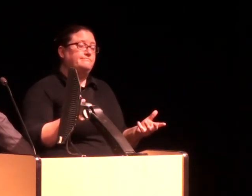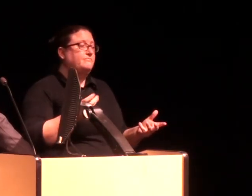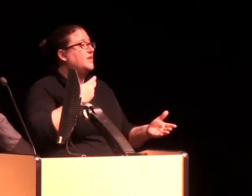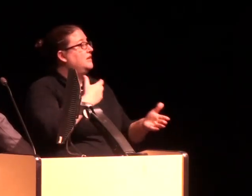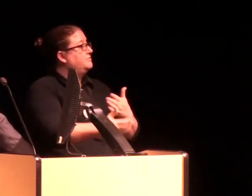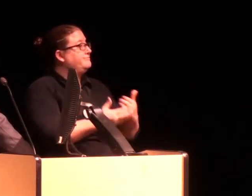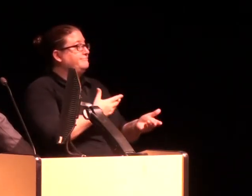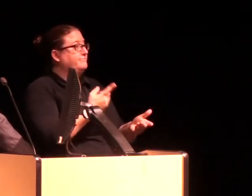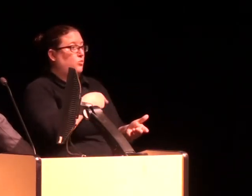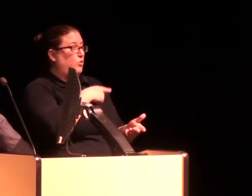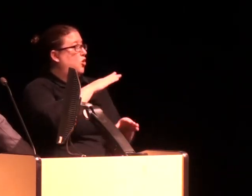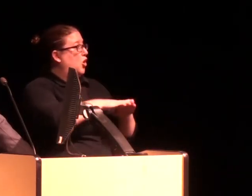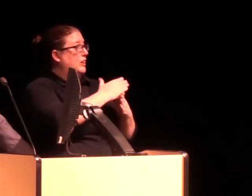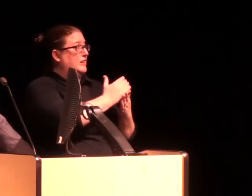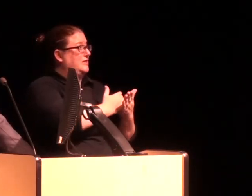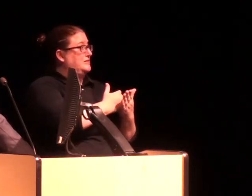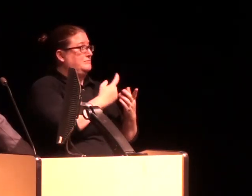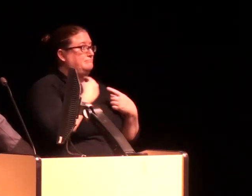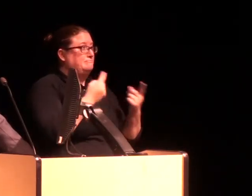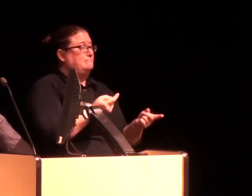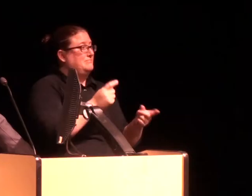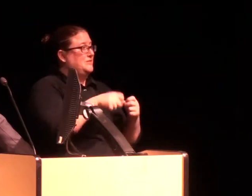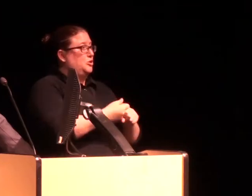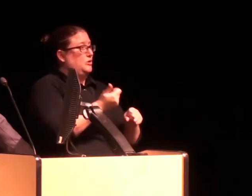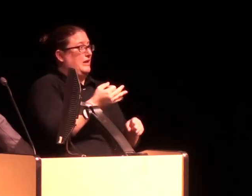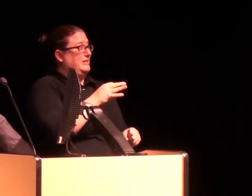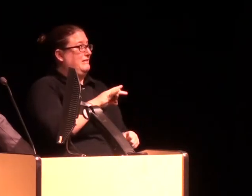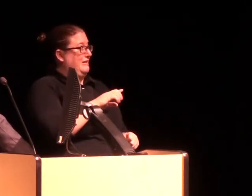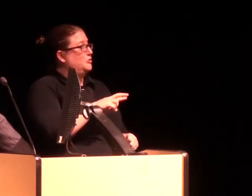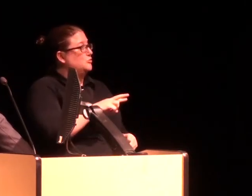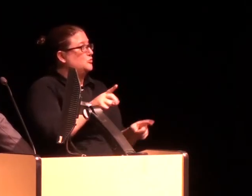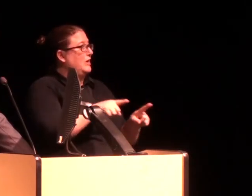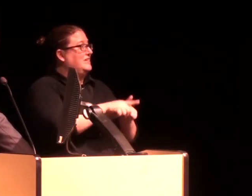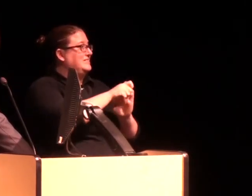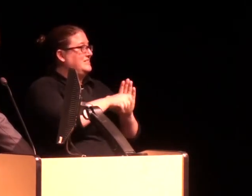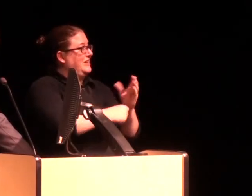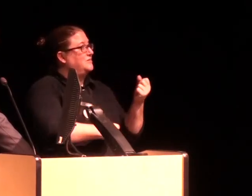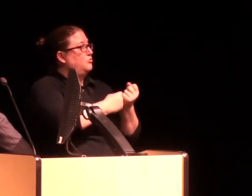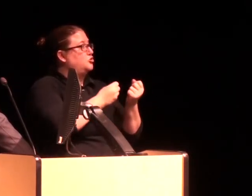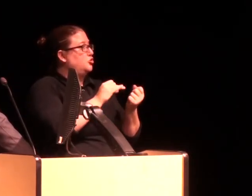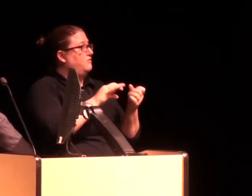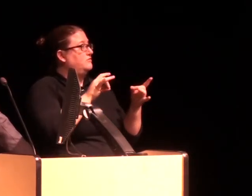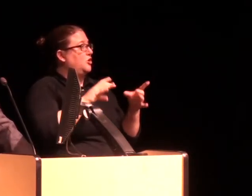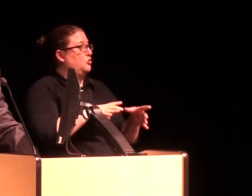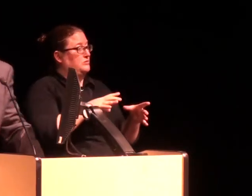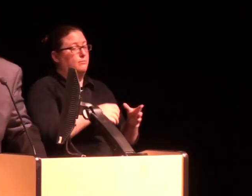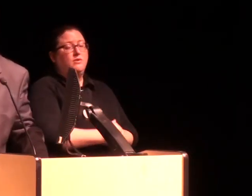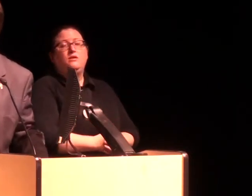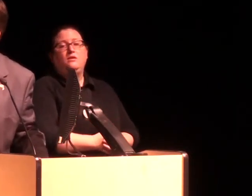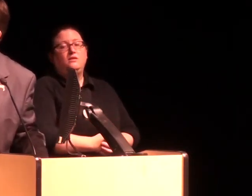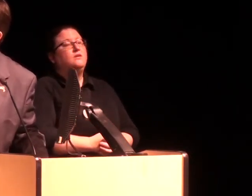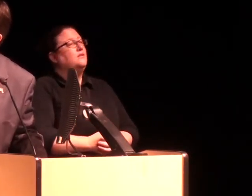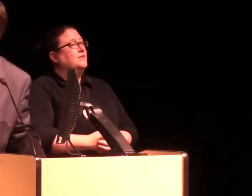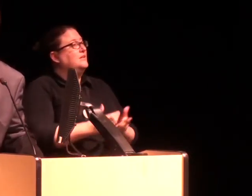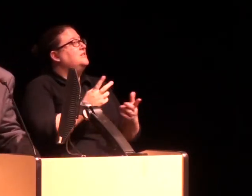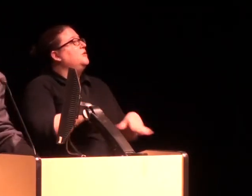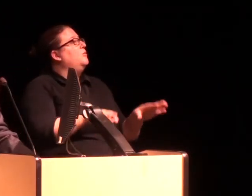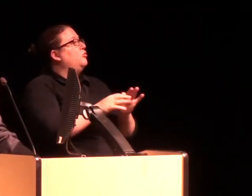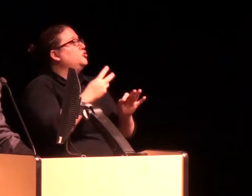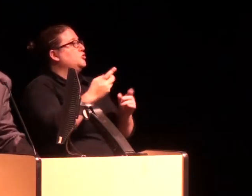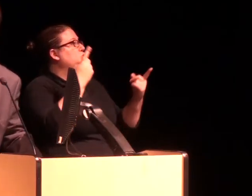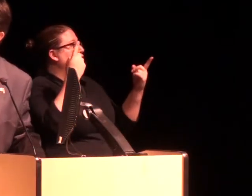nevertheless, we were in that list since 1982, in the list as state sponsor of terrorism. Well, this is important 2 moments.